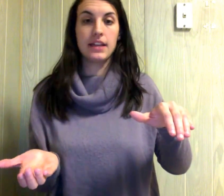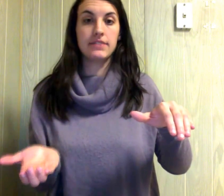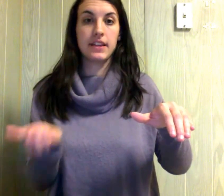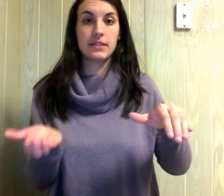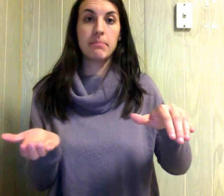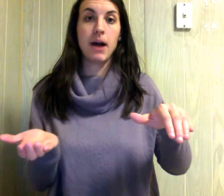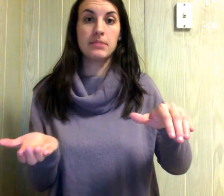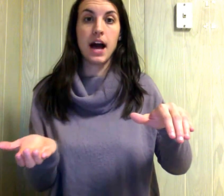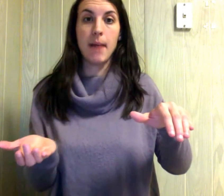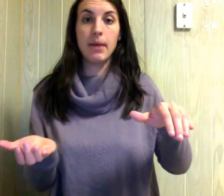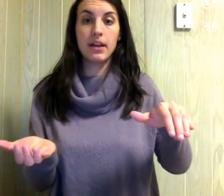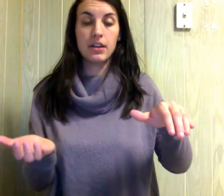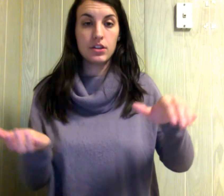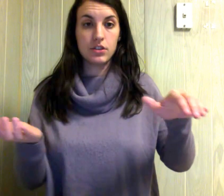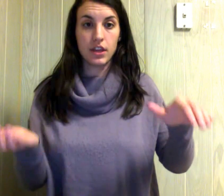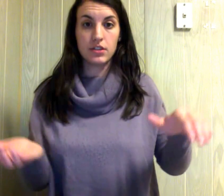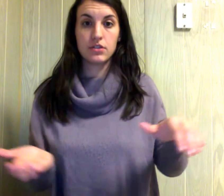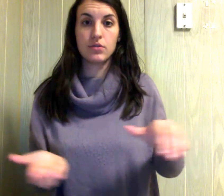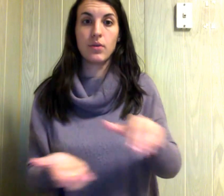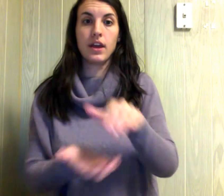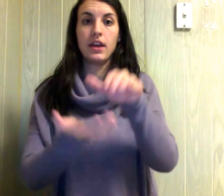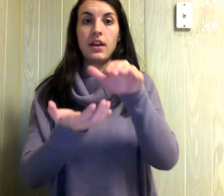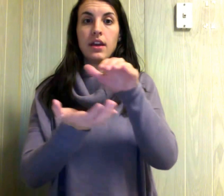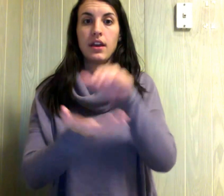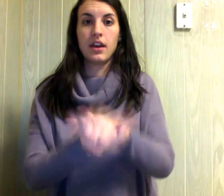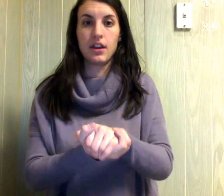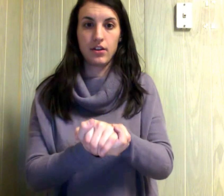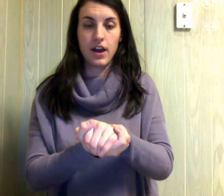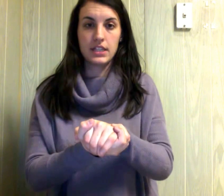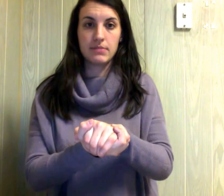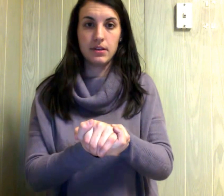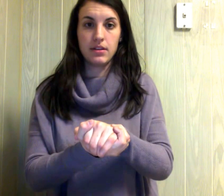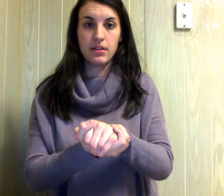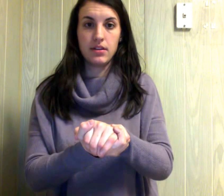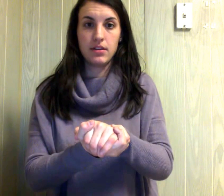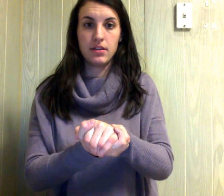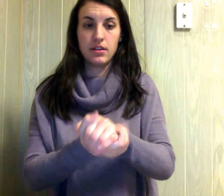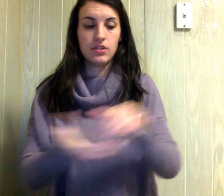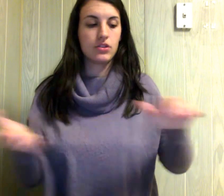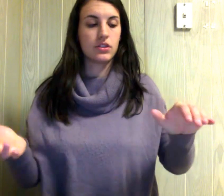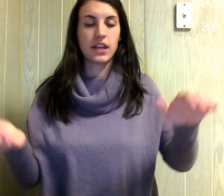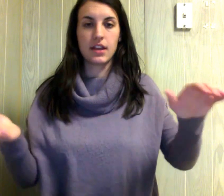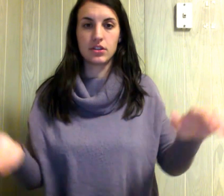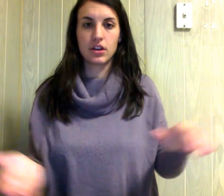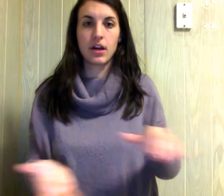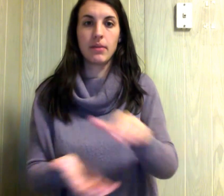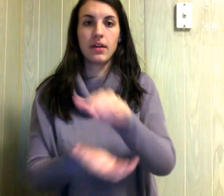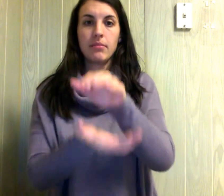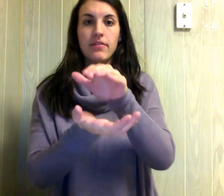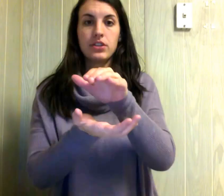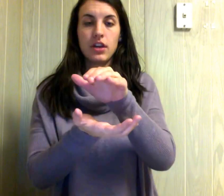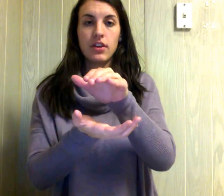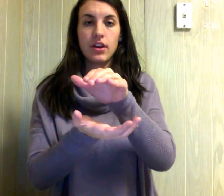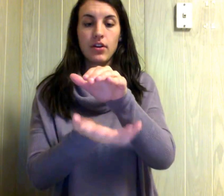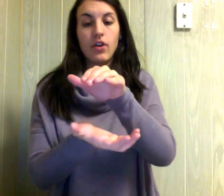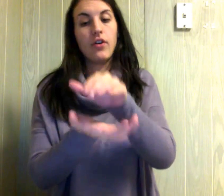facing palms up. So they swing and grasp. So as the hands are coming above each other or over